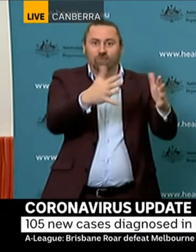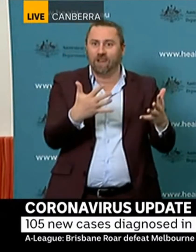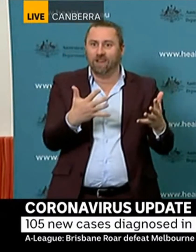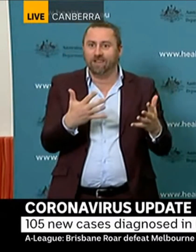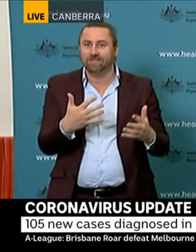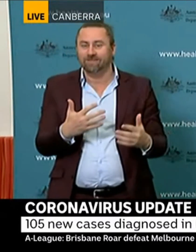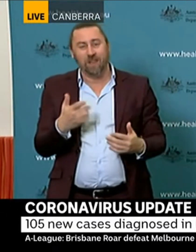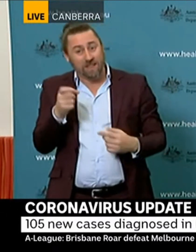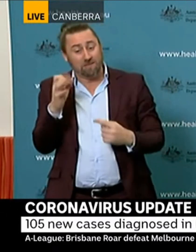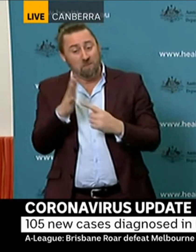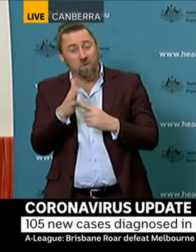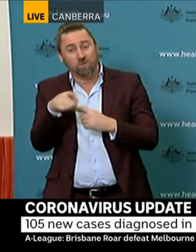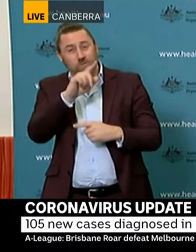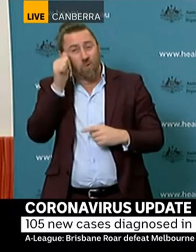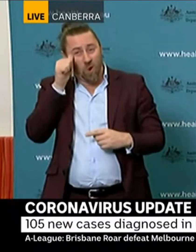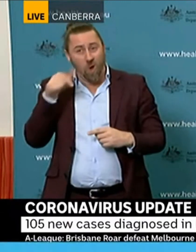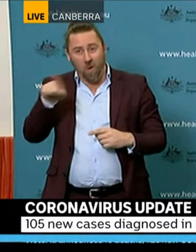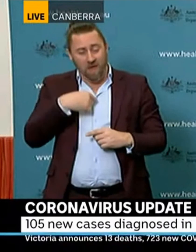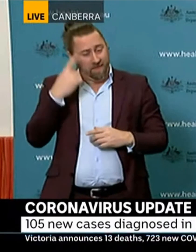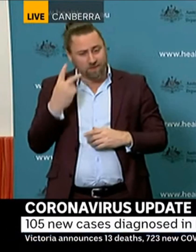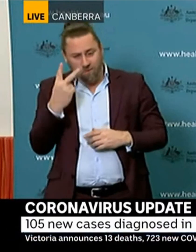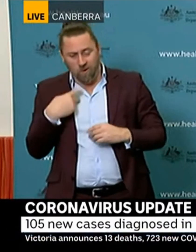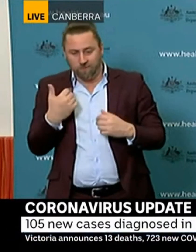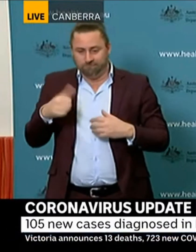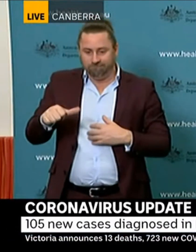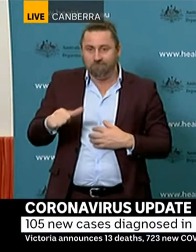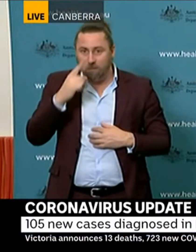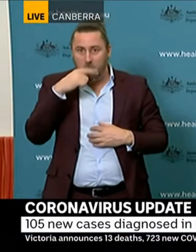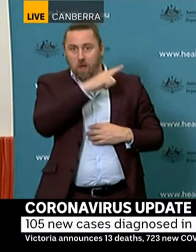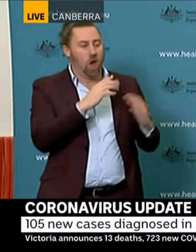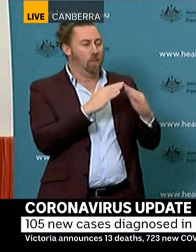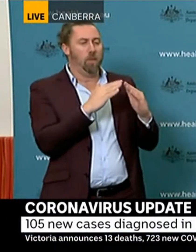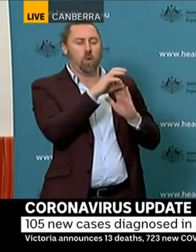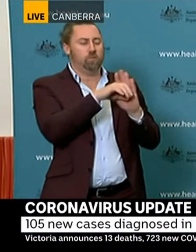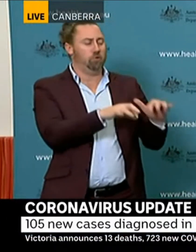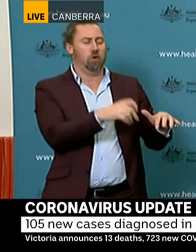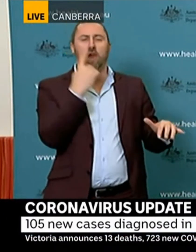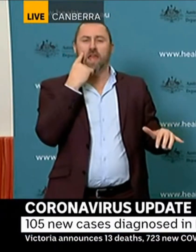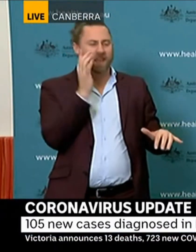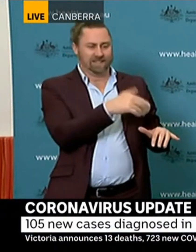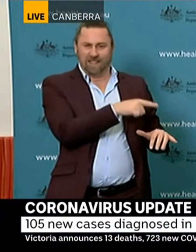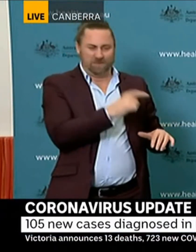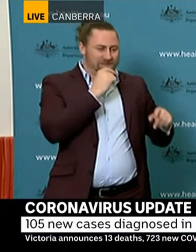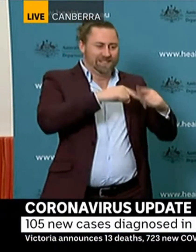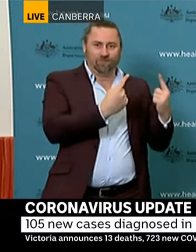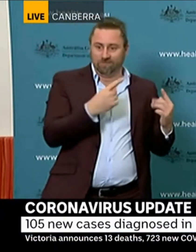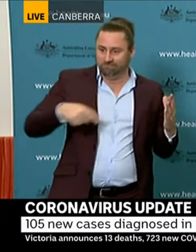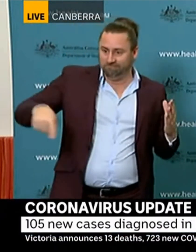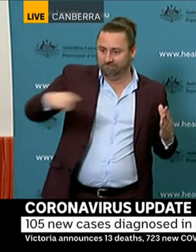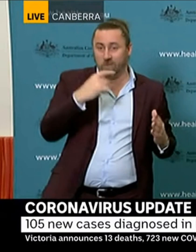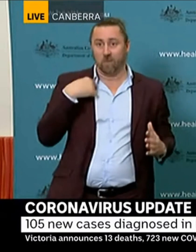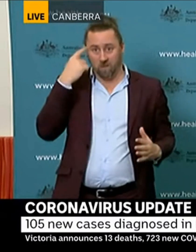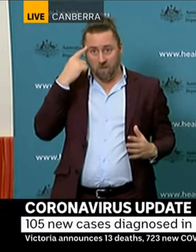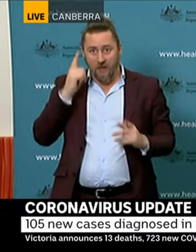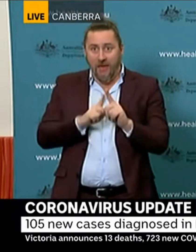about what else do we need to consider about movement restrictions in a way that does not